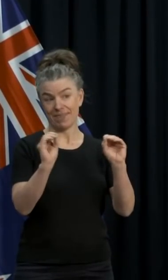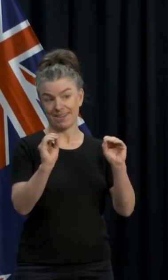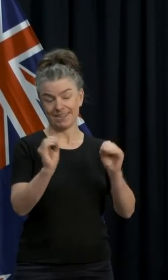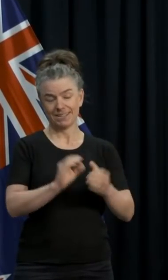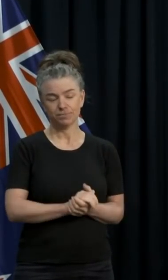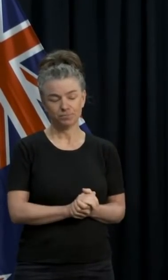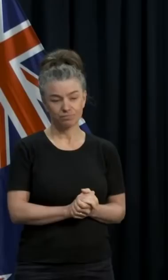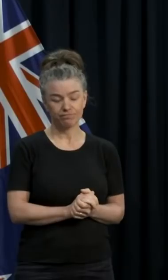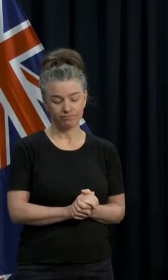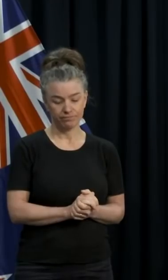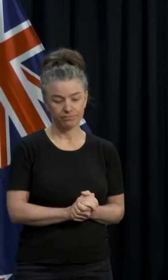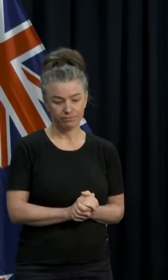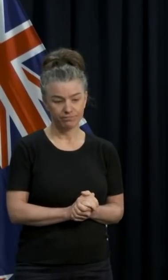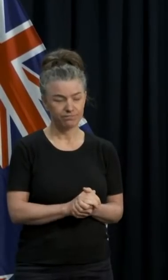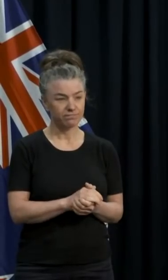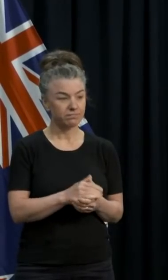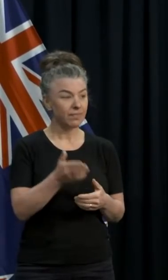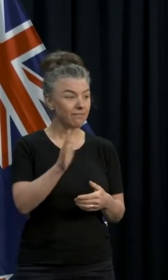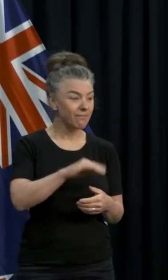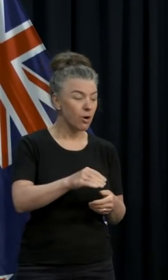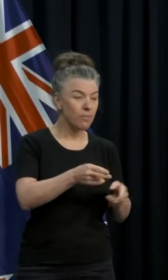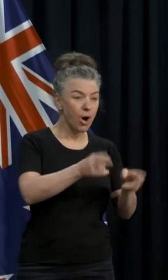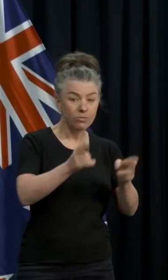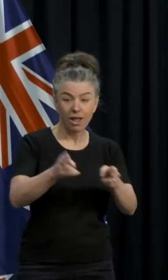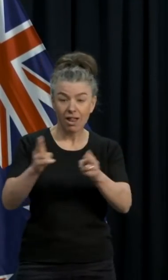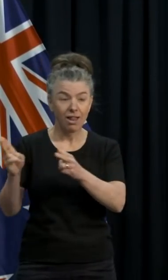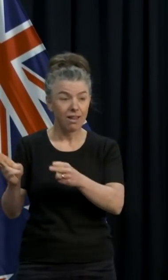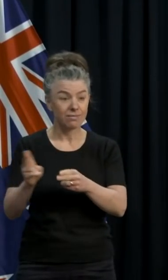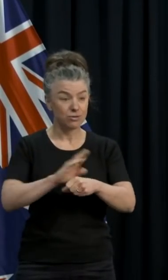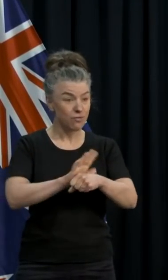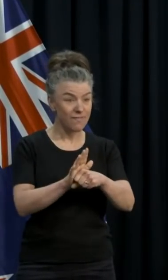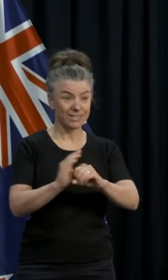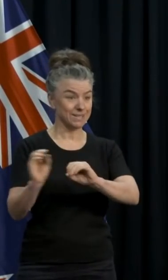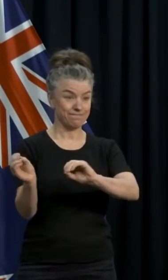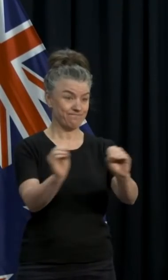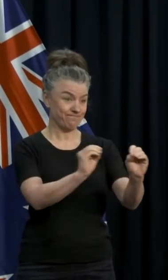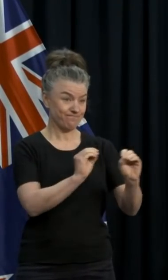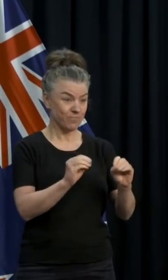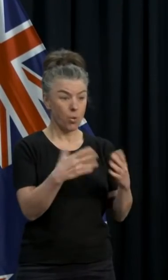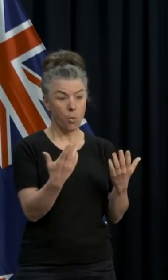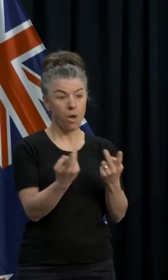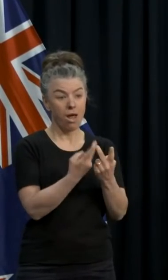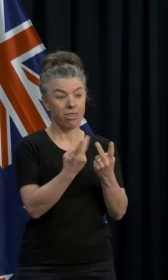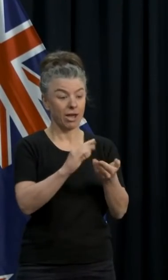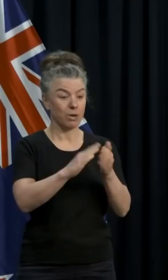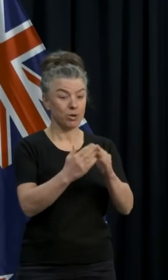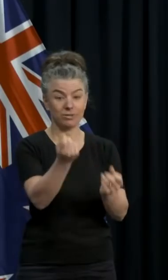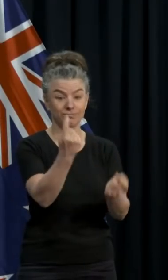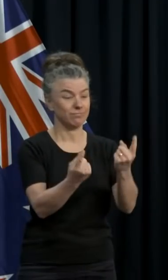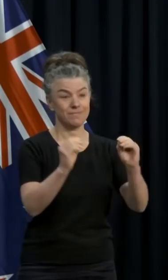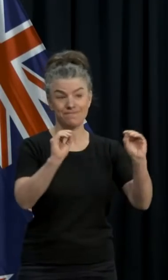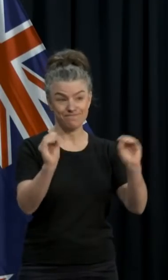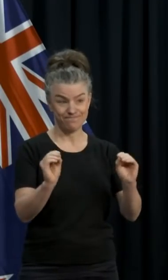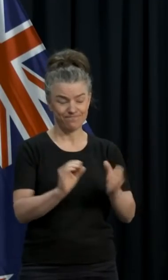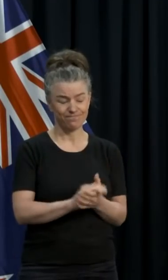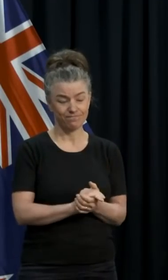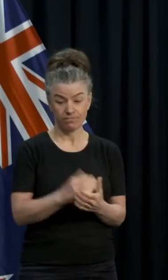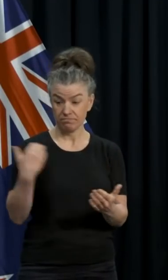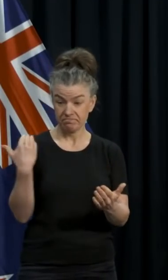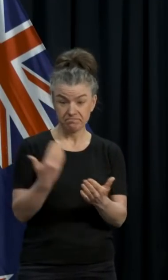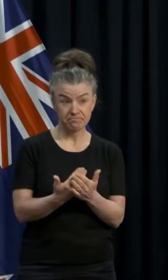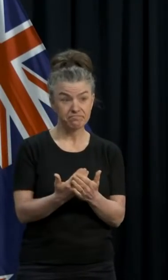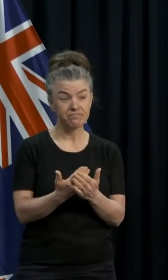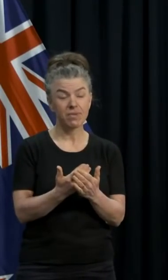COVID-19 to report in managed isolation or quarantine facilities in New Zealand. Likewise, it's now been 73